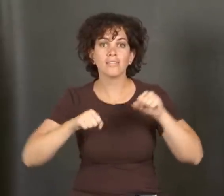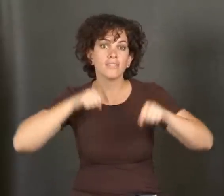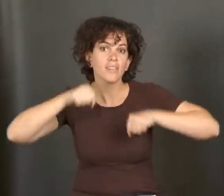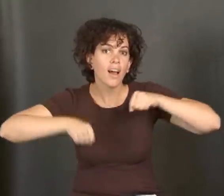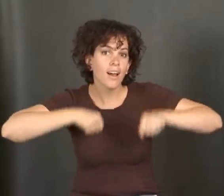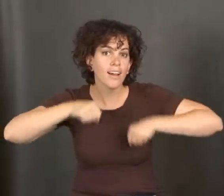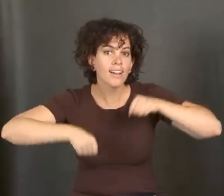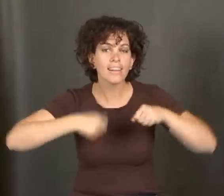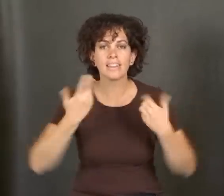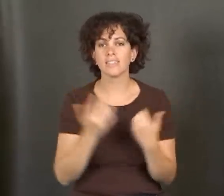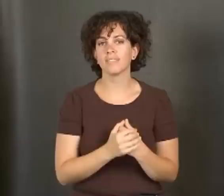riding a bike.